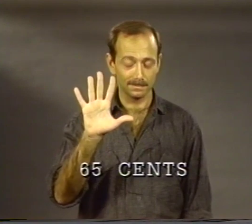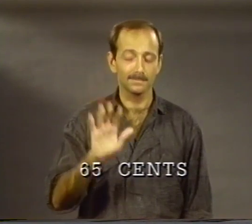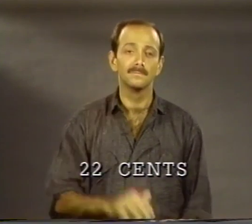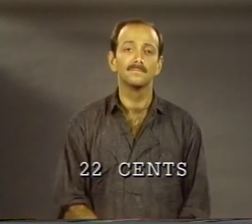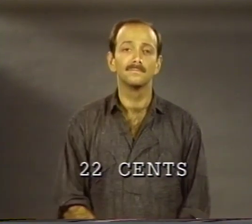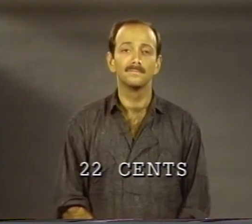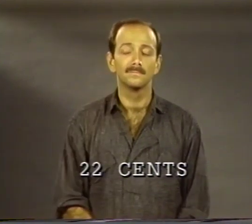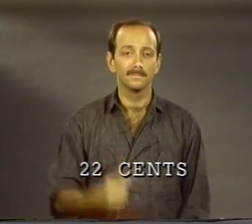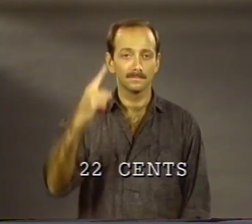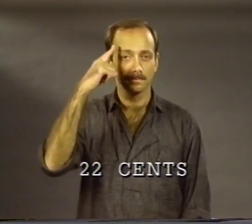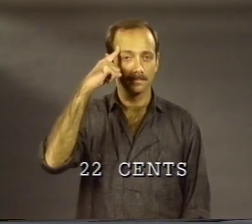22 cents.